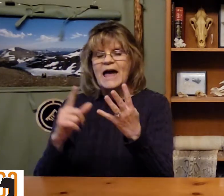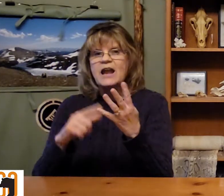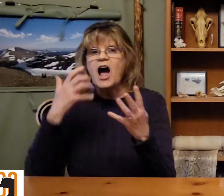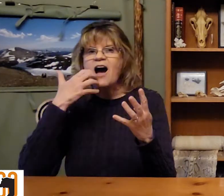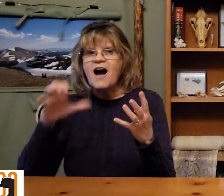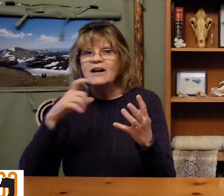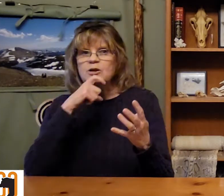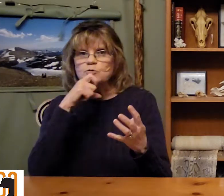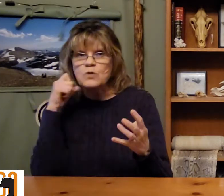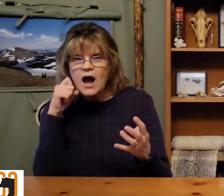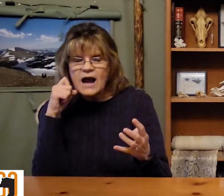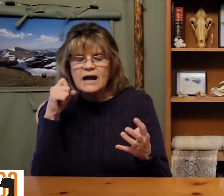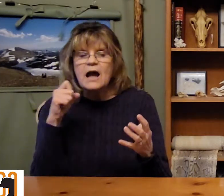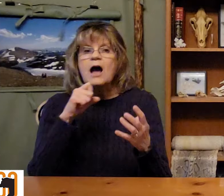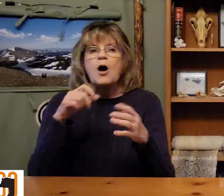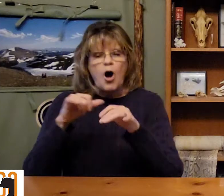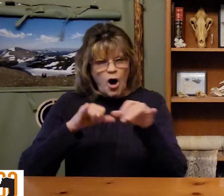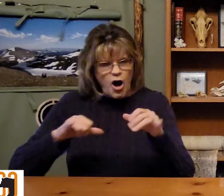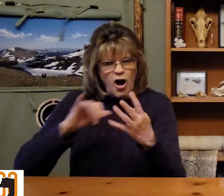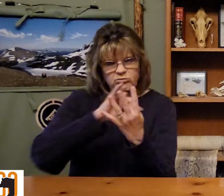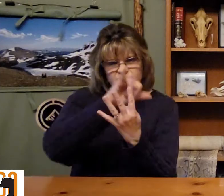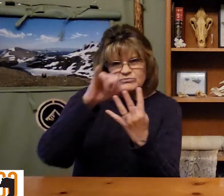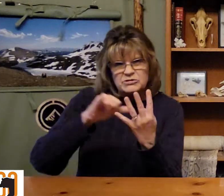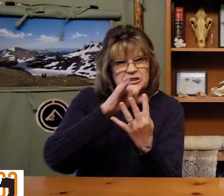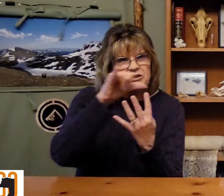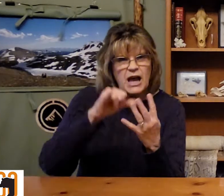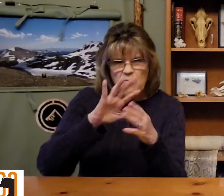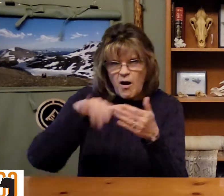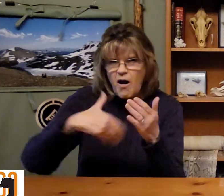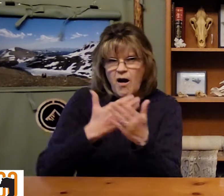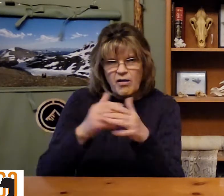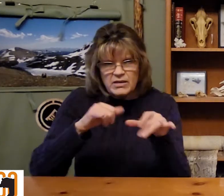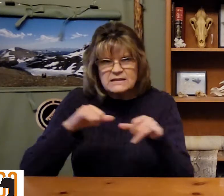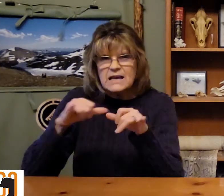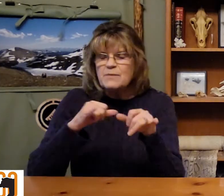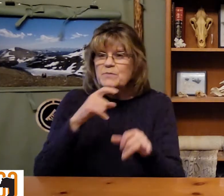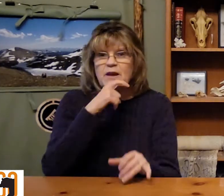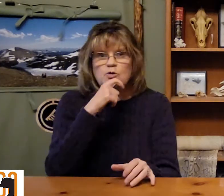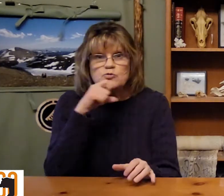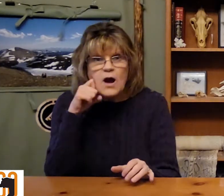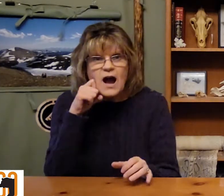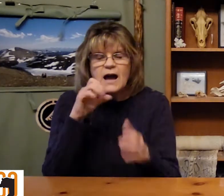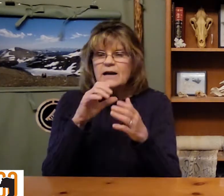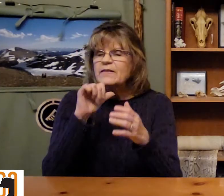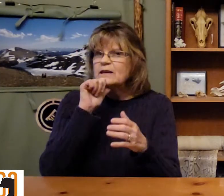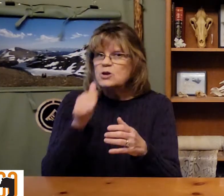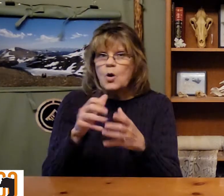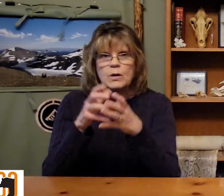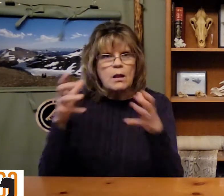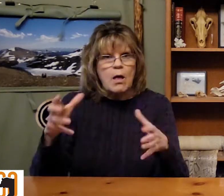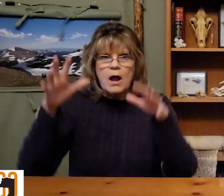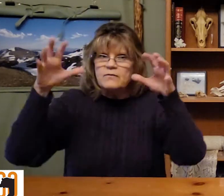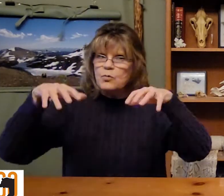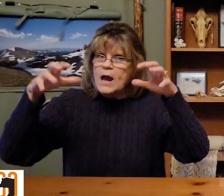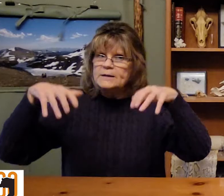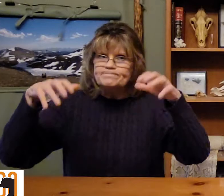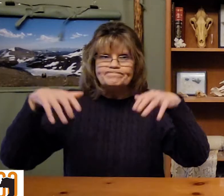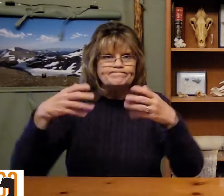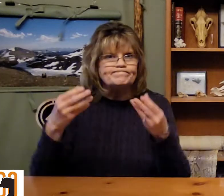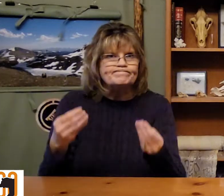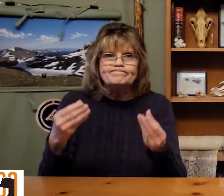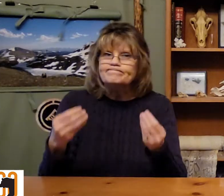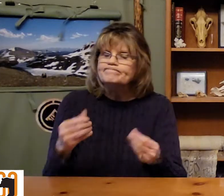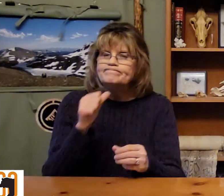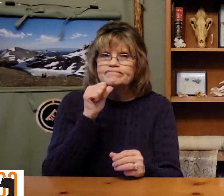And one thing they all share in common is that they're very dry. They get very little precipitation.